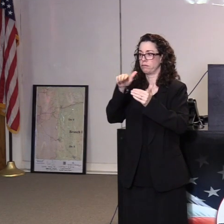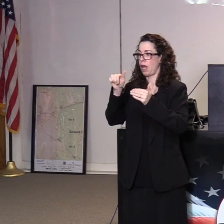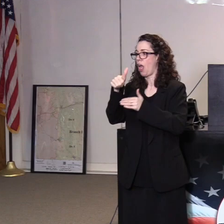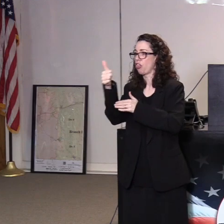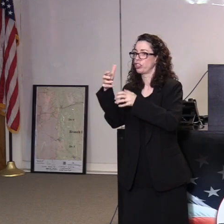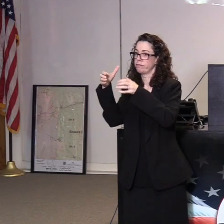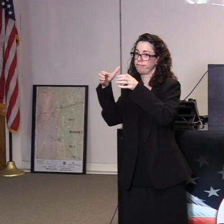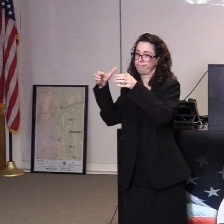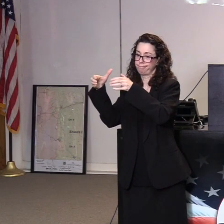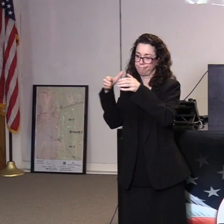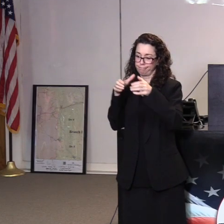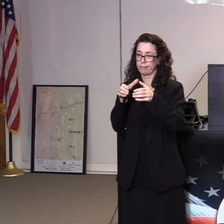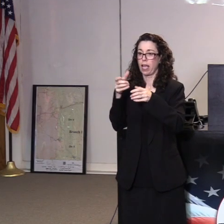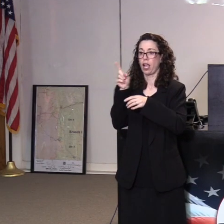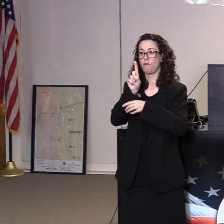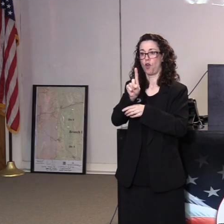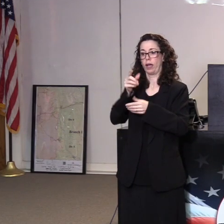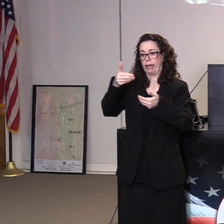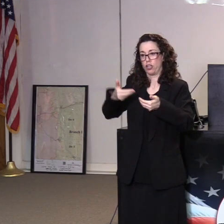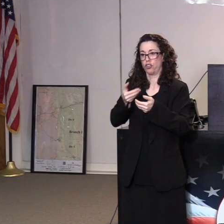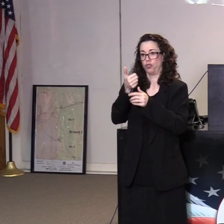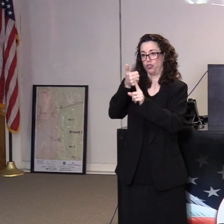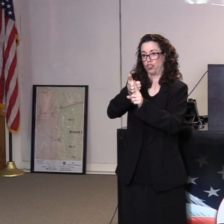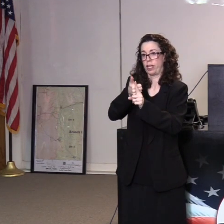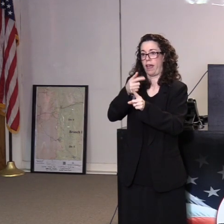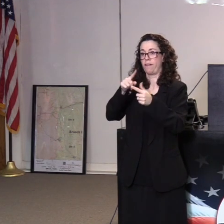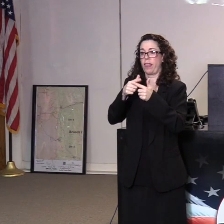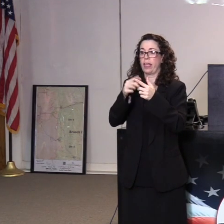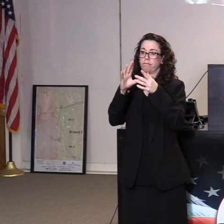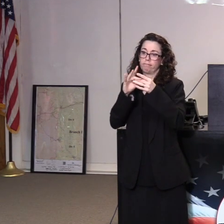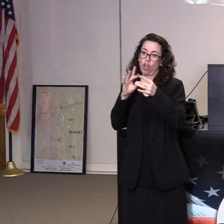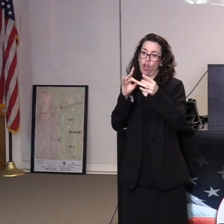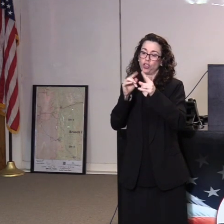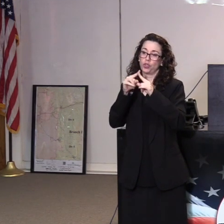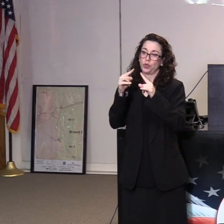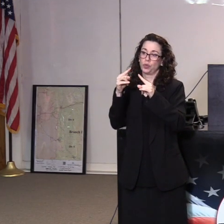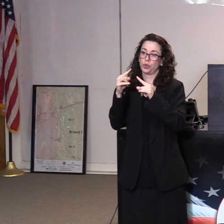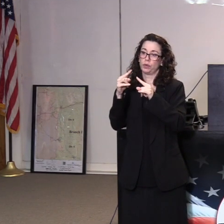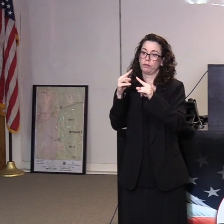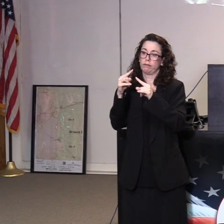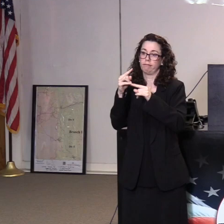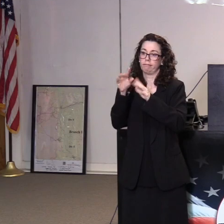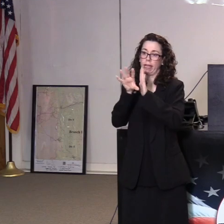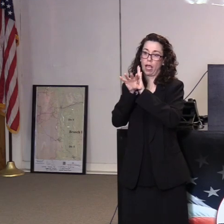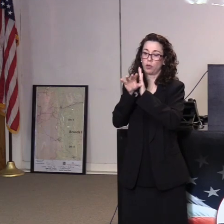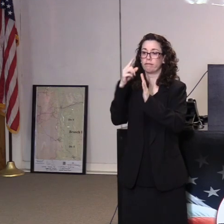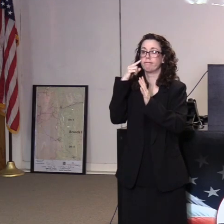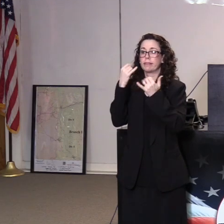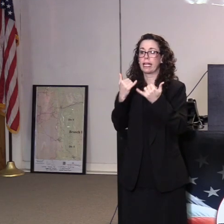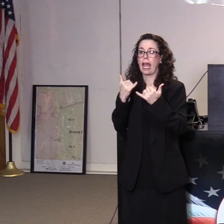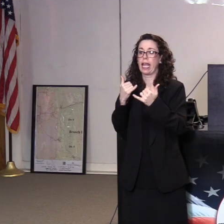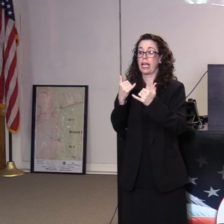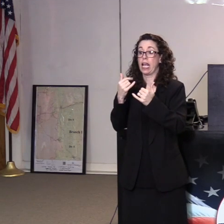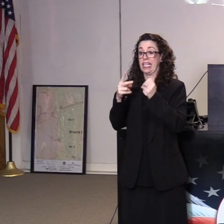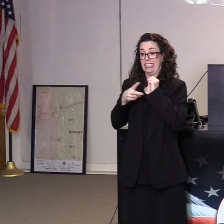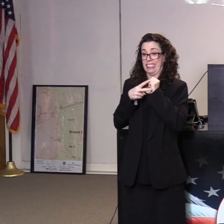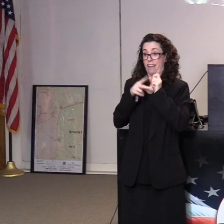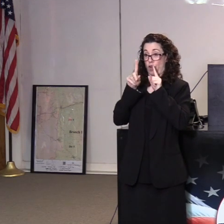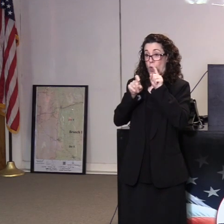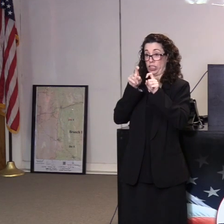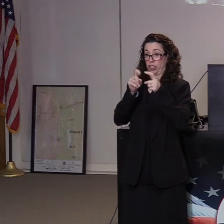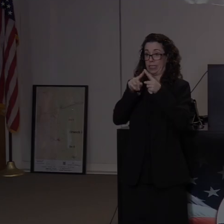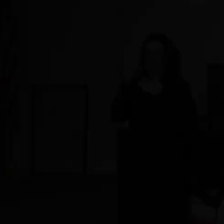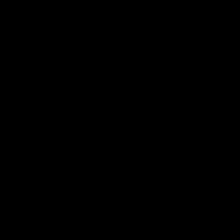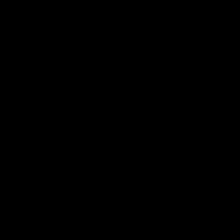forward to introduce themselves and then talk to our media that's here today. We will save questions to the end, please. Mr. Adam, Ms.